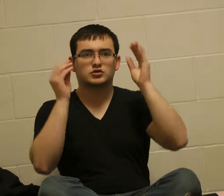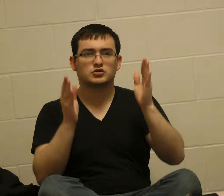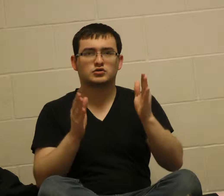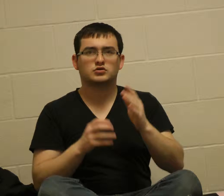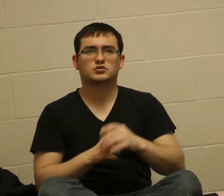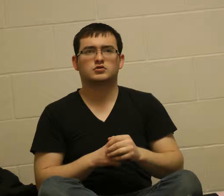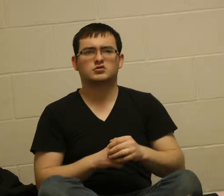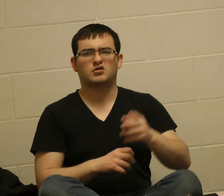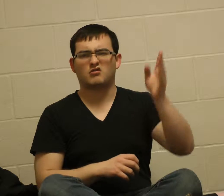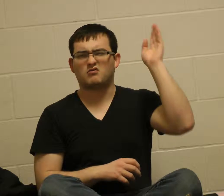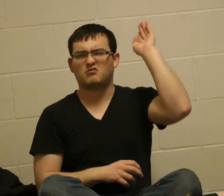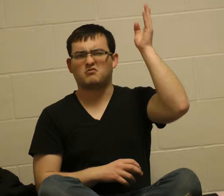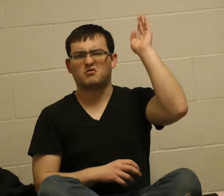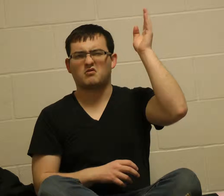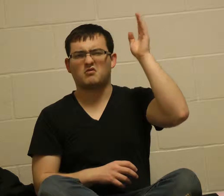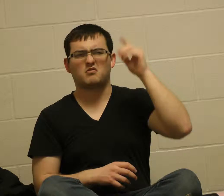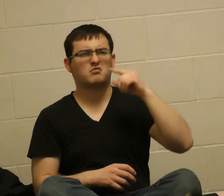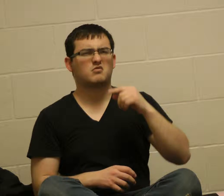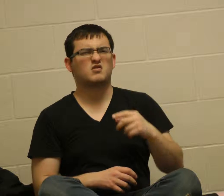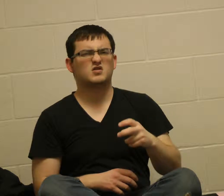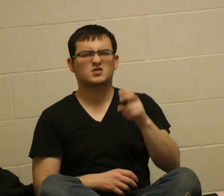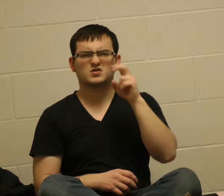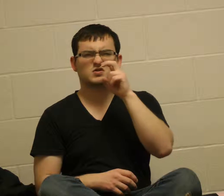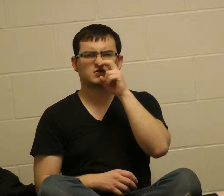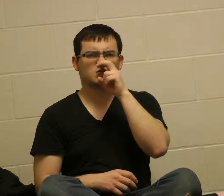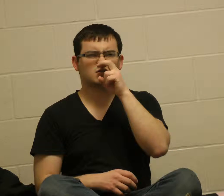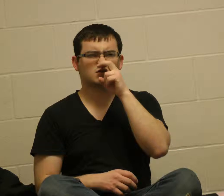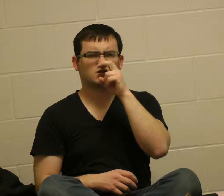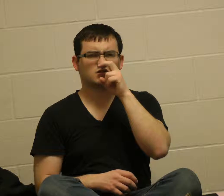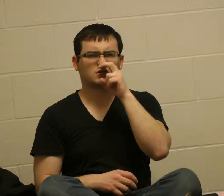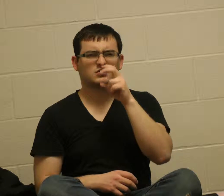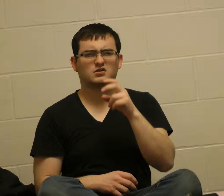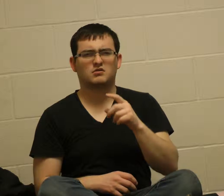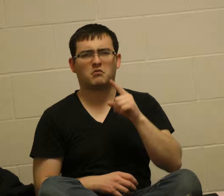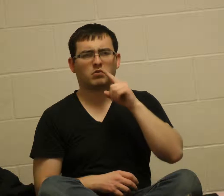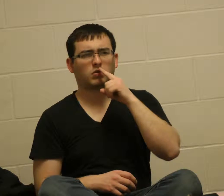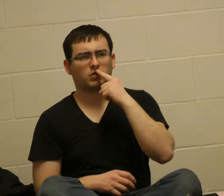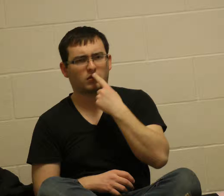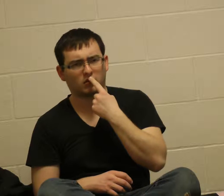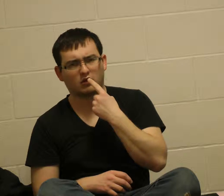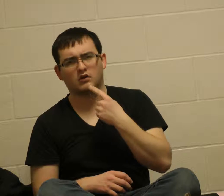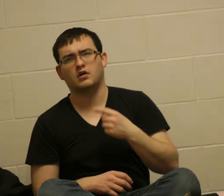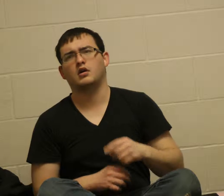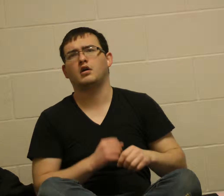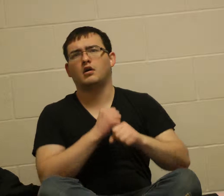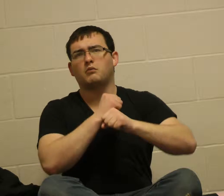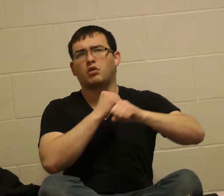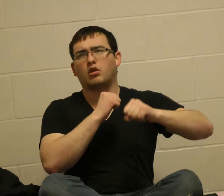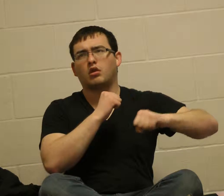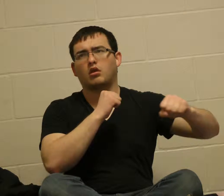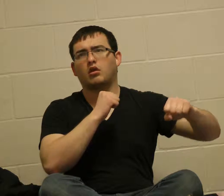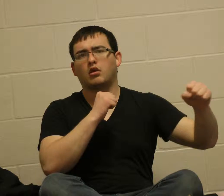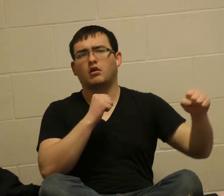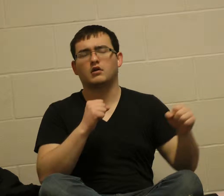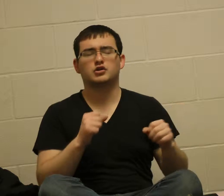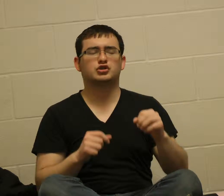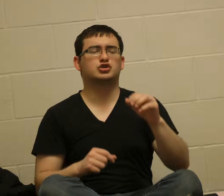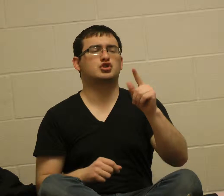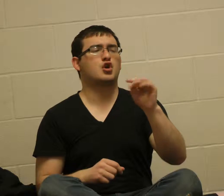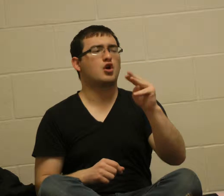about rules and about all the grammar definitions and terms. And a lot of people remember